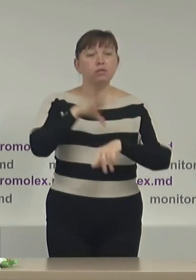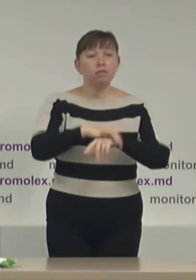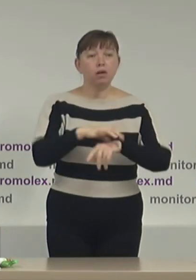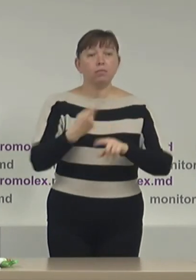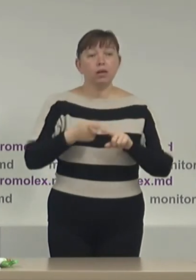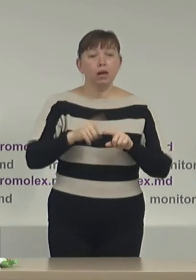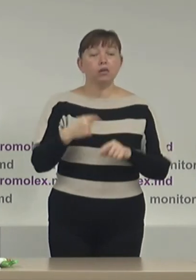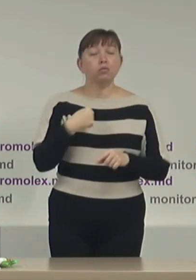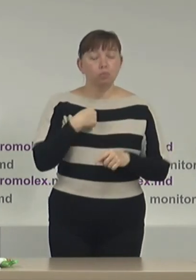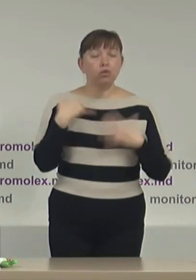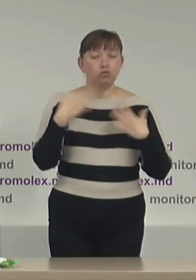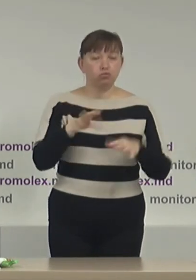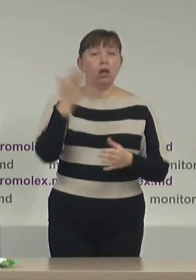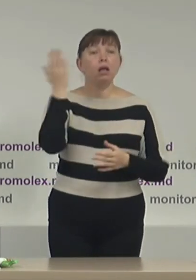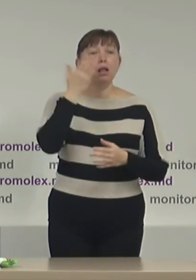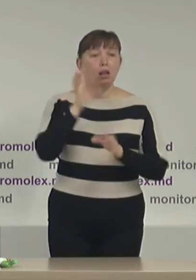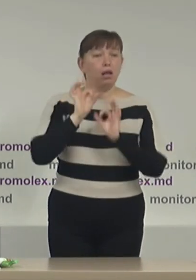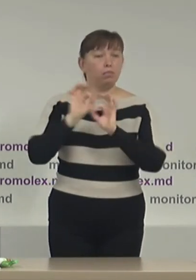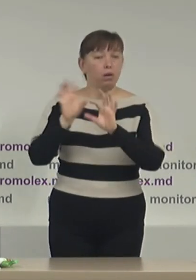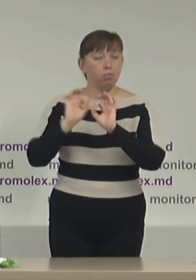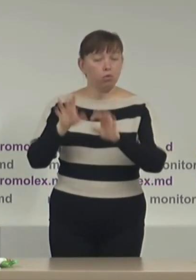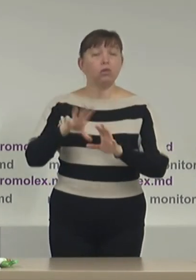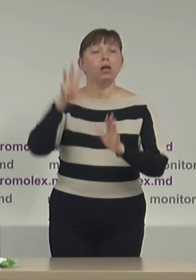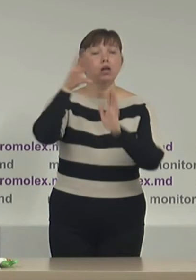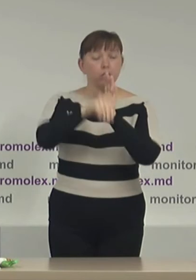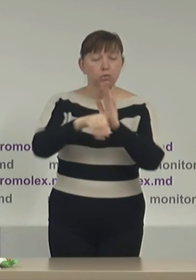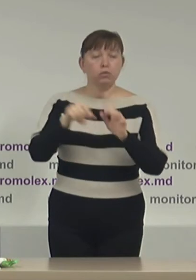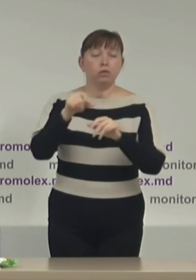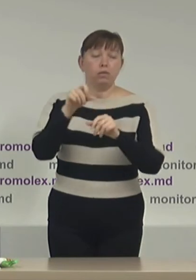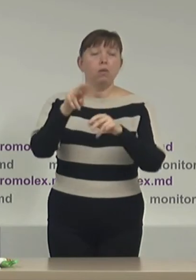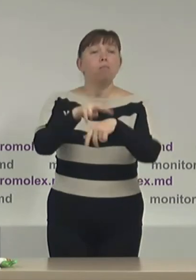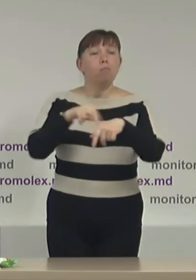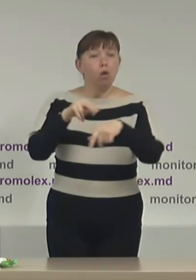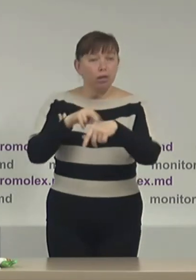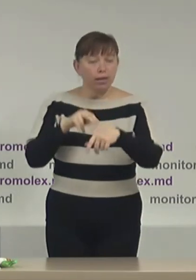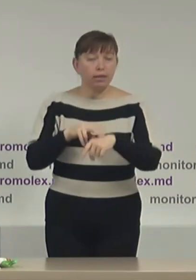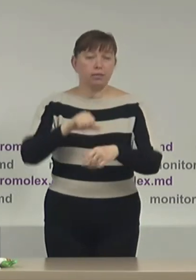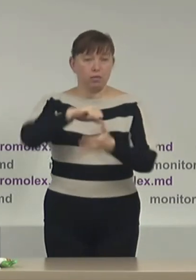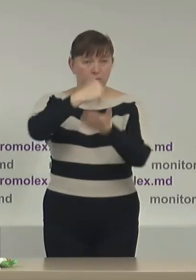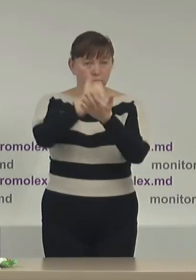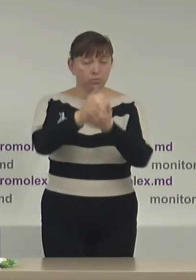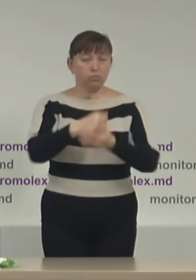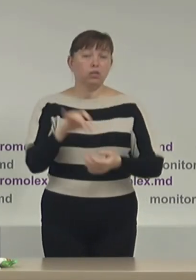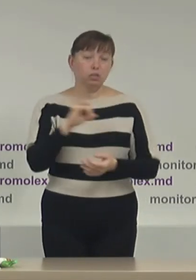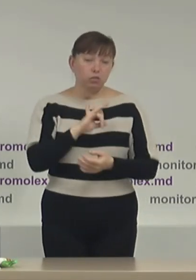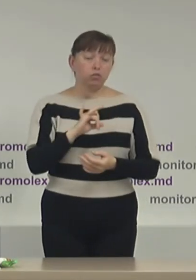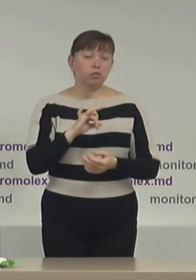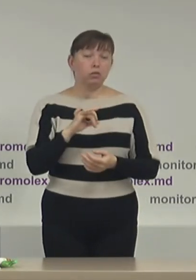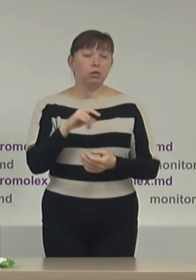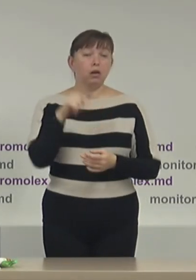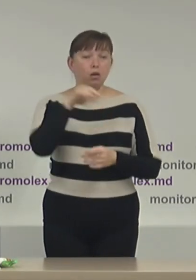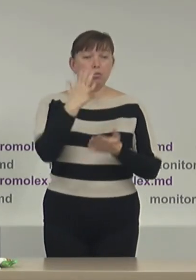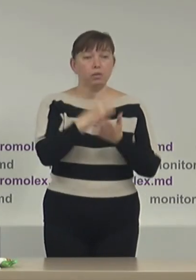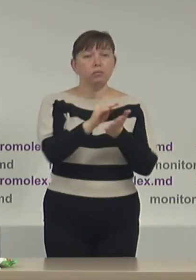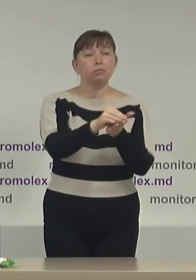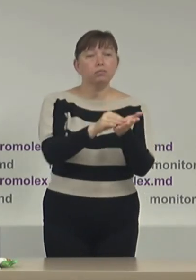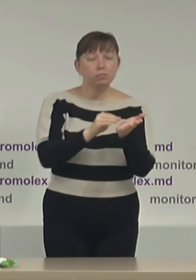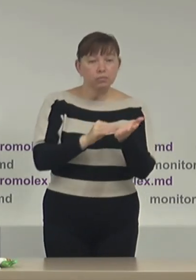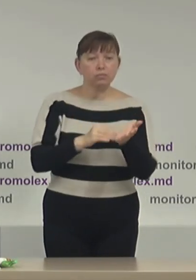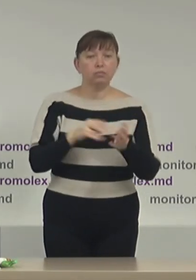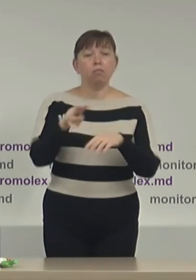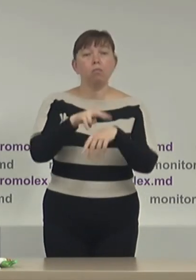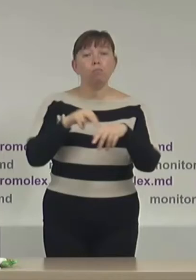Facts that we have reported inclusively to the General Police Inspectorate, and